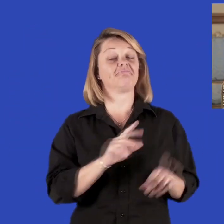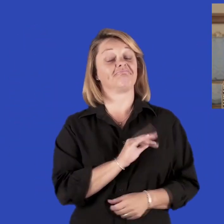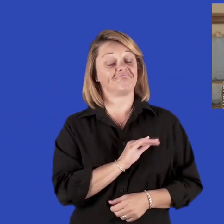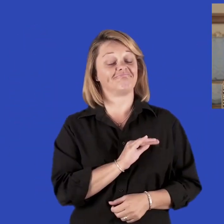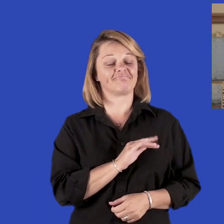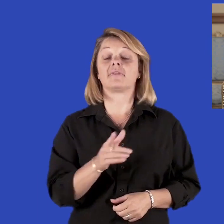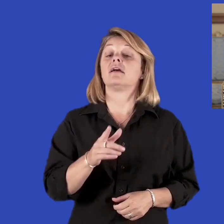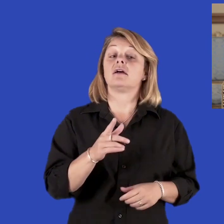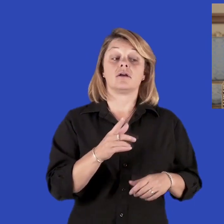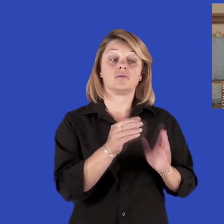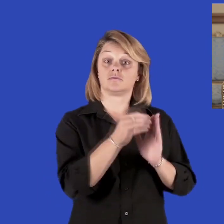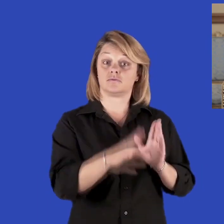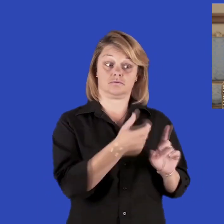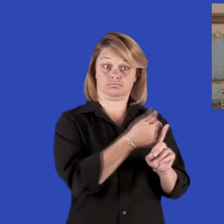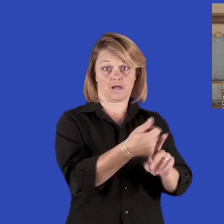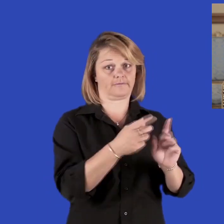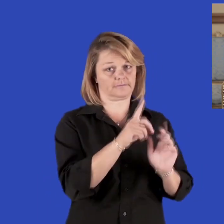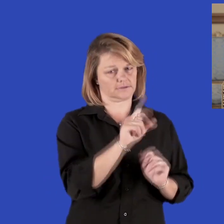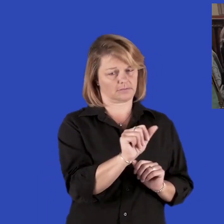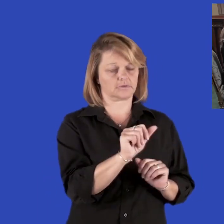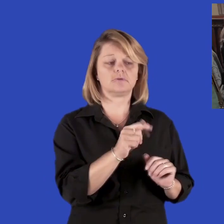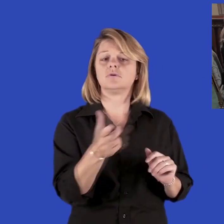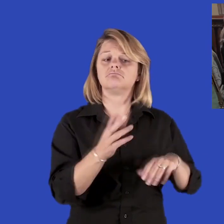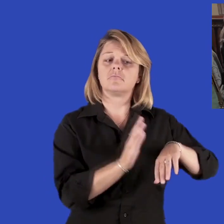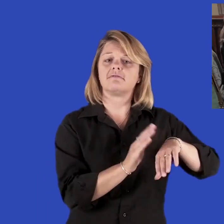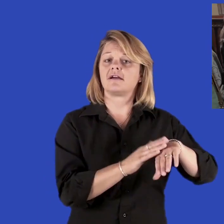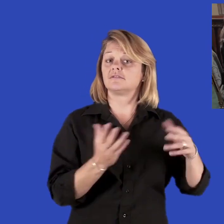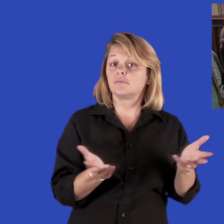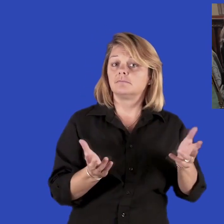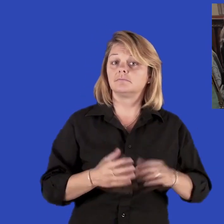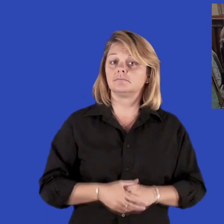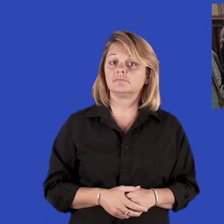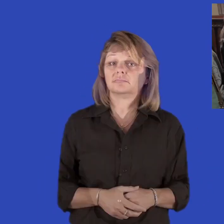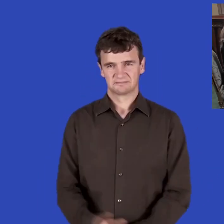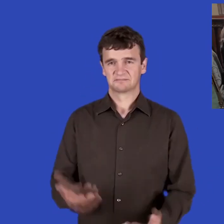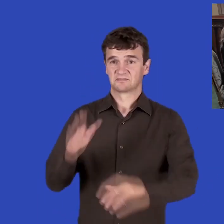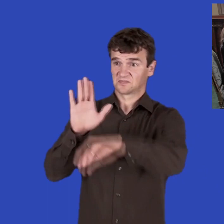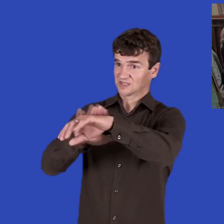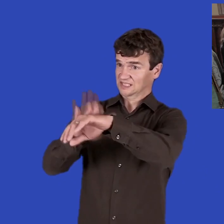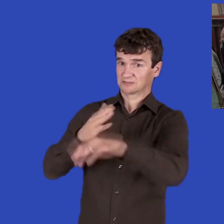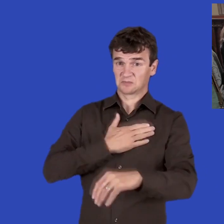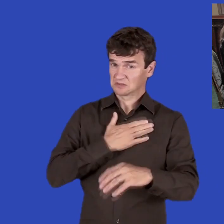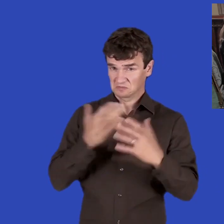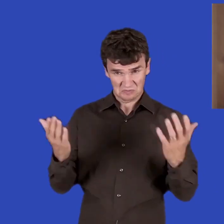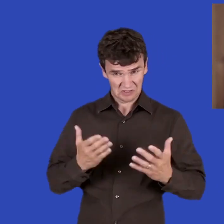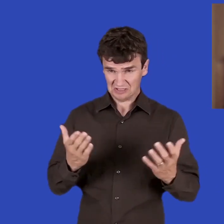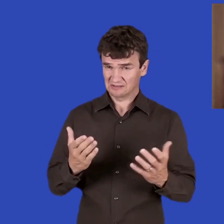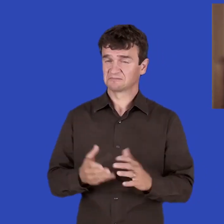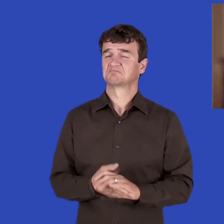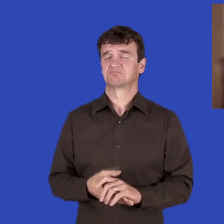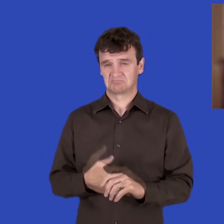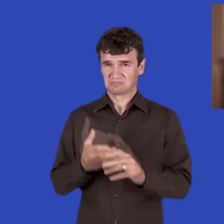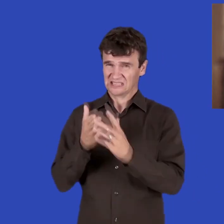history curriculum and the English curriculum. Yeah. I like where it's going. What type of advice would you give to students with disabilities? Well,